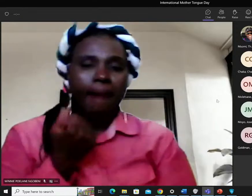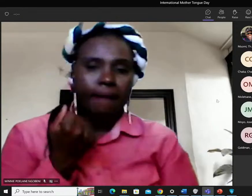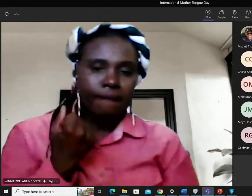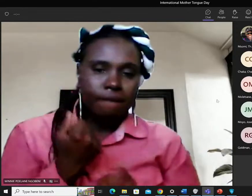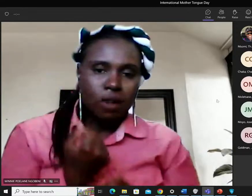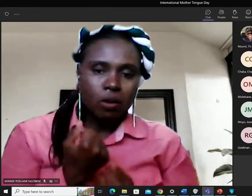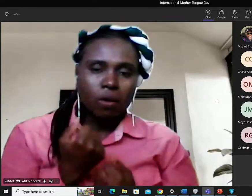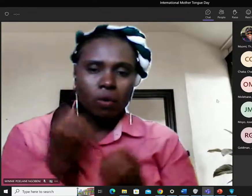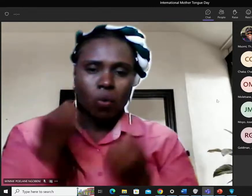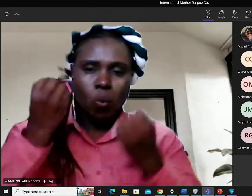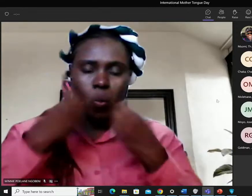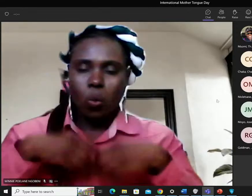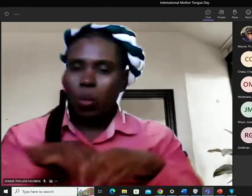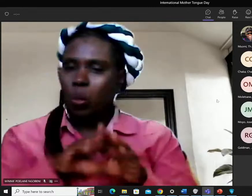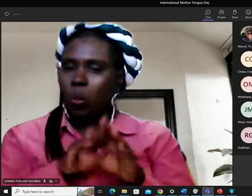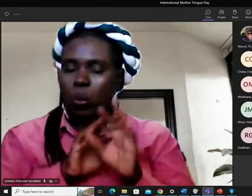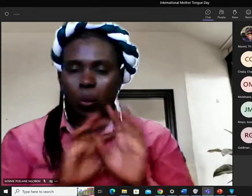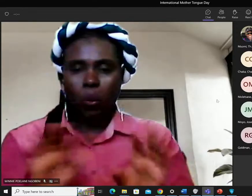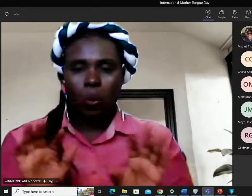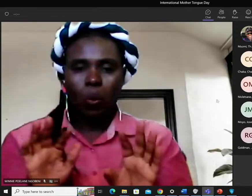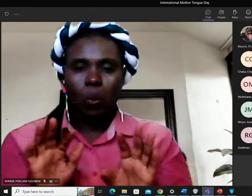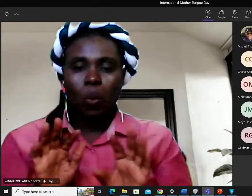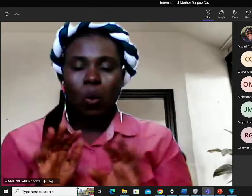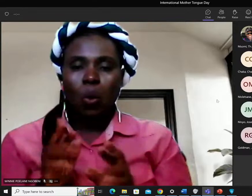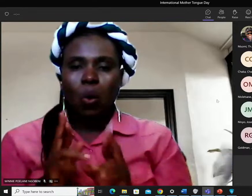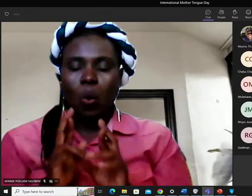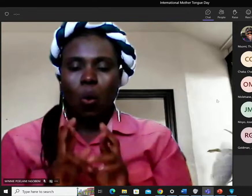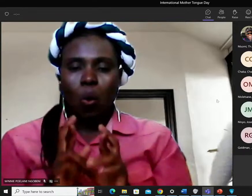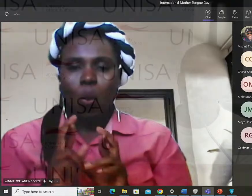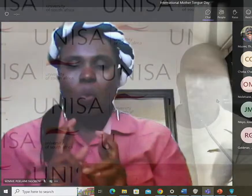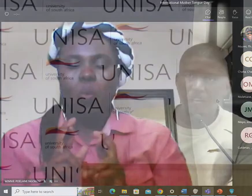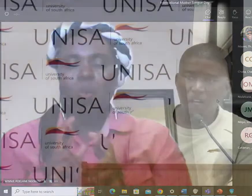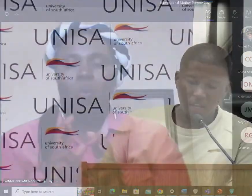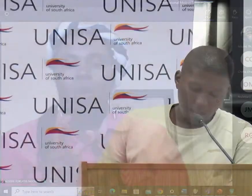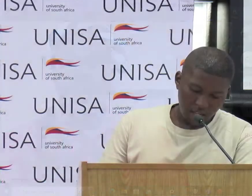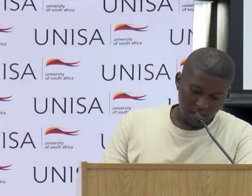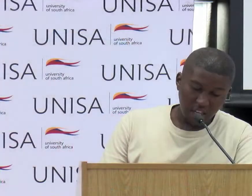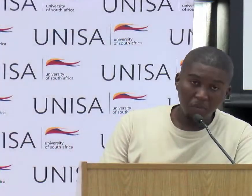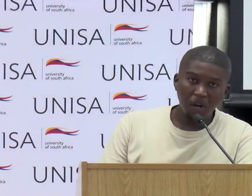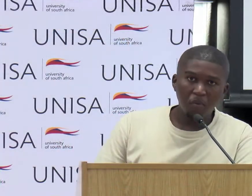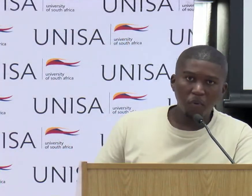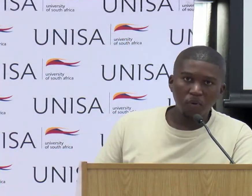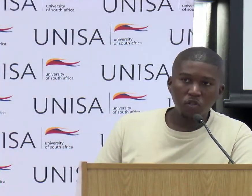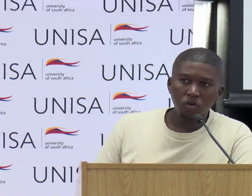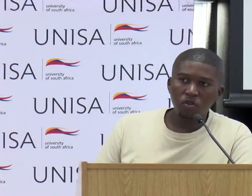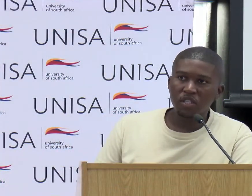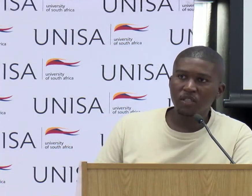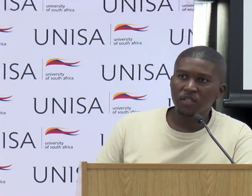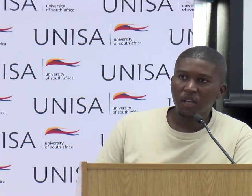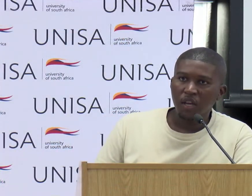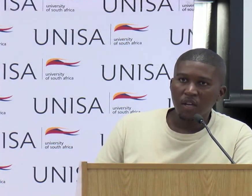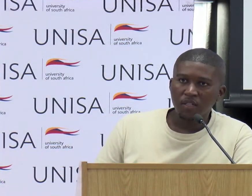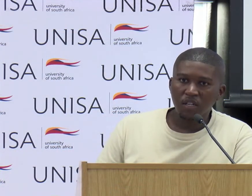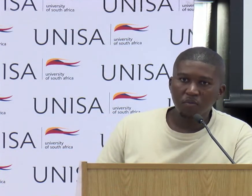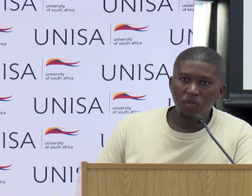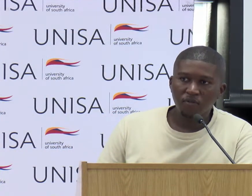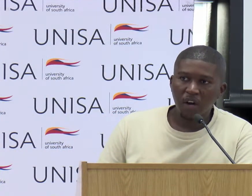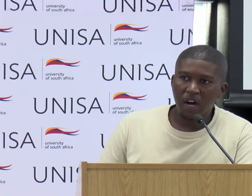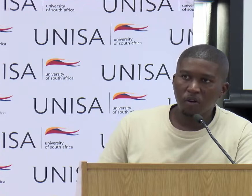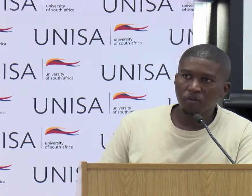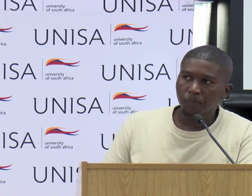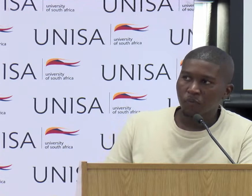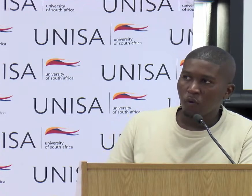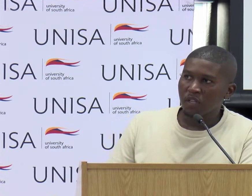without wasting any time, I hope that we have presented and came up with solutions in terms